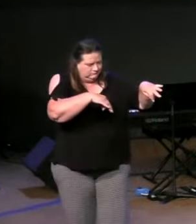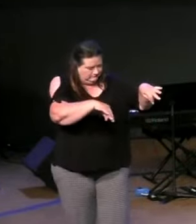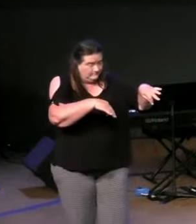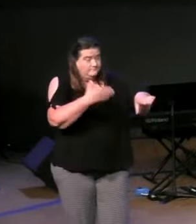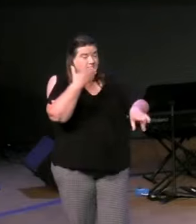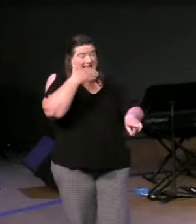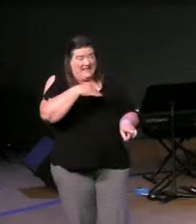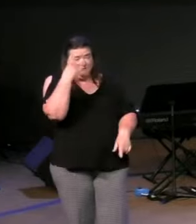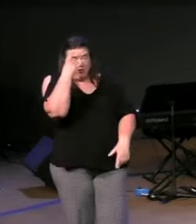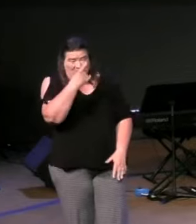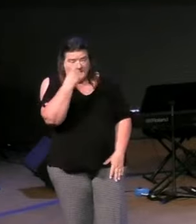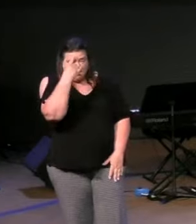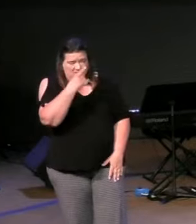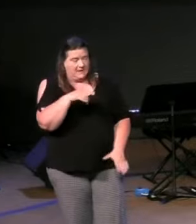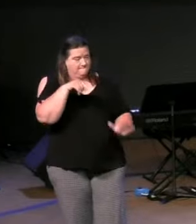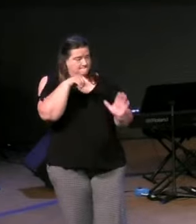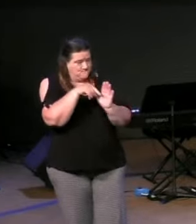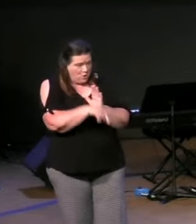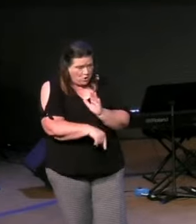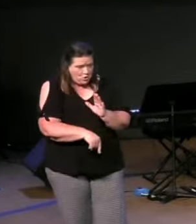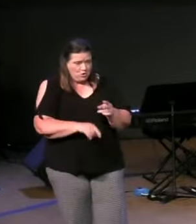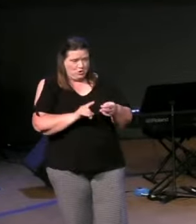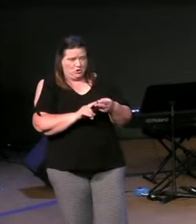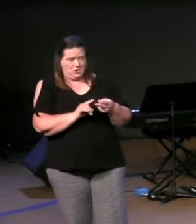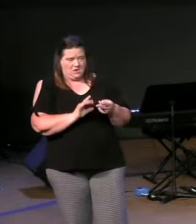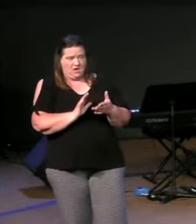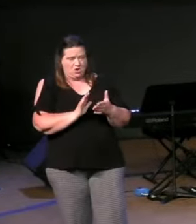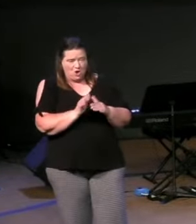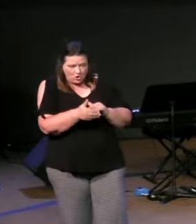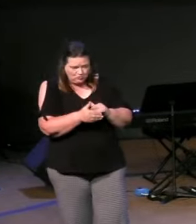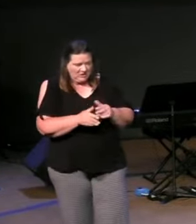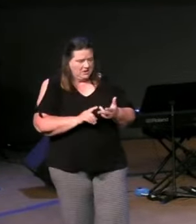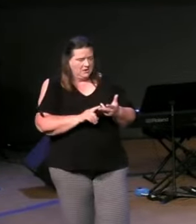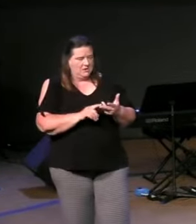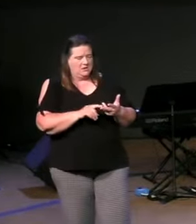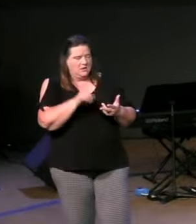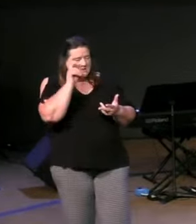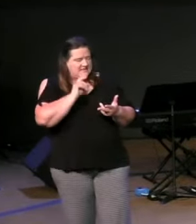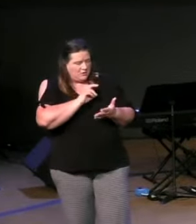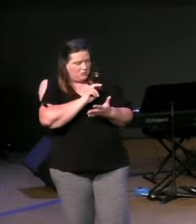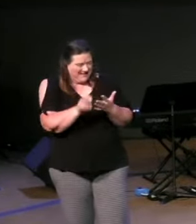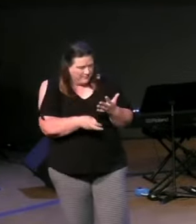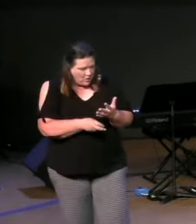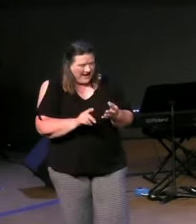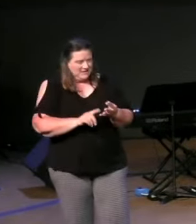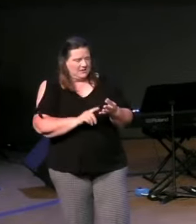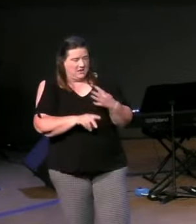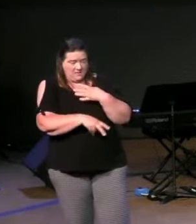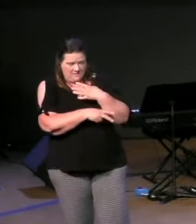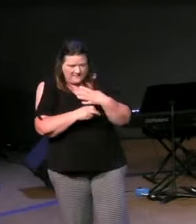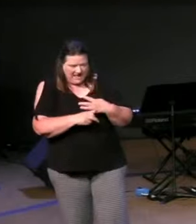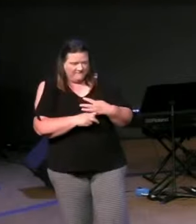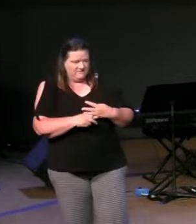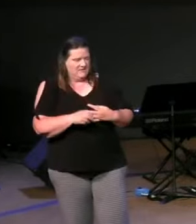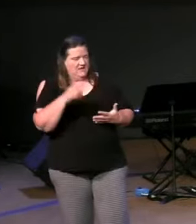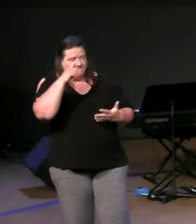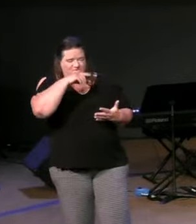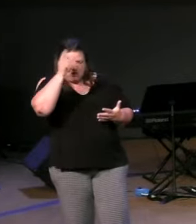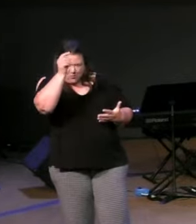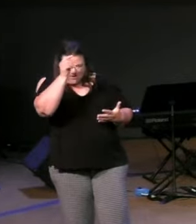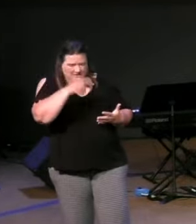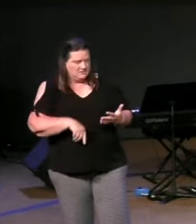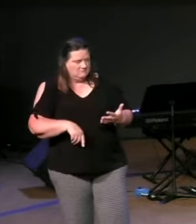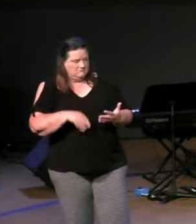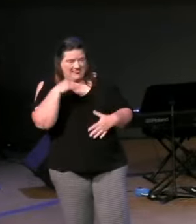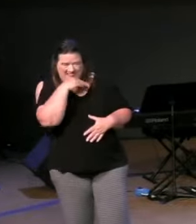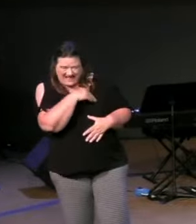thoughts, murder, adultery, sexual immorality, theft, false witness, slander.